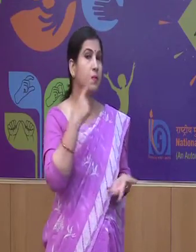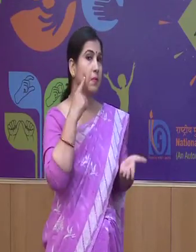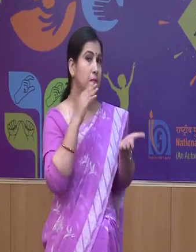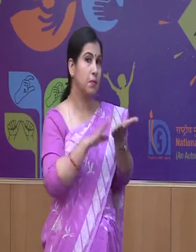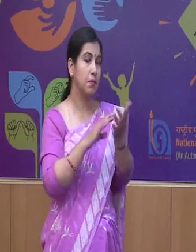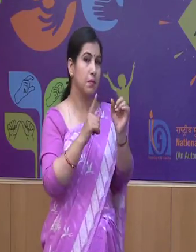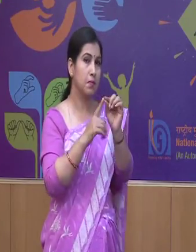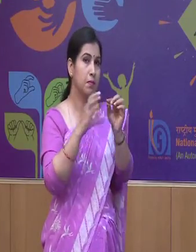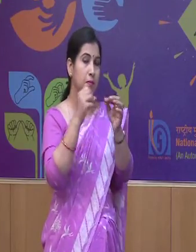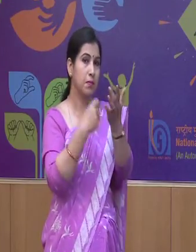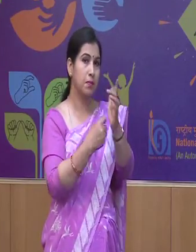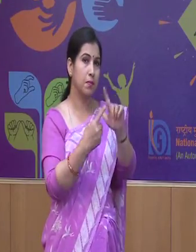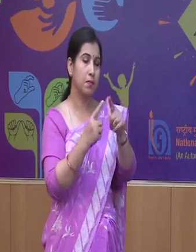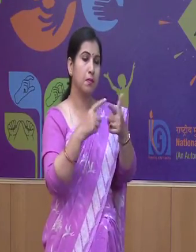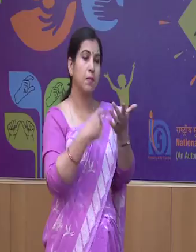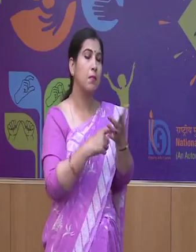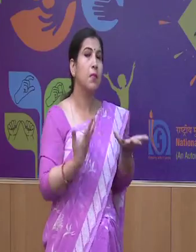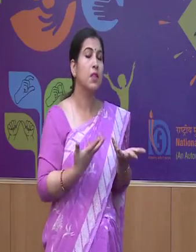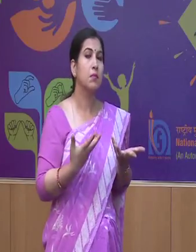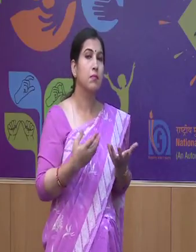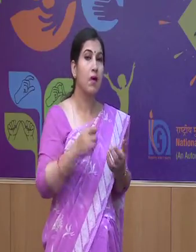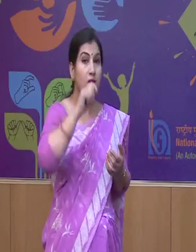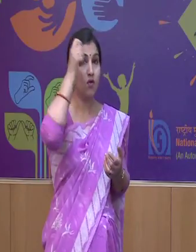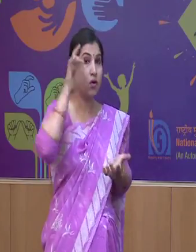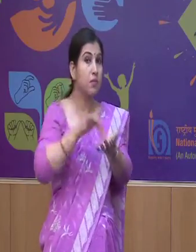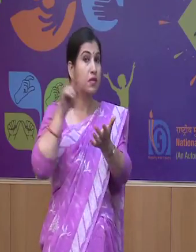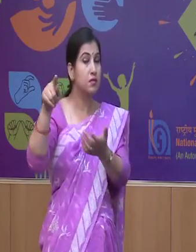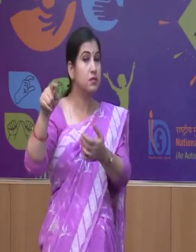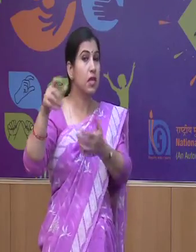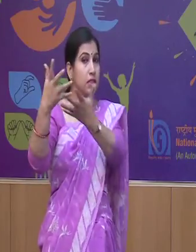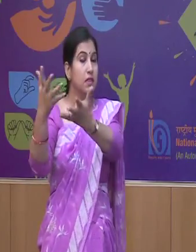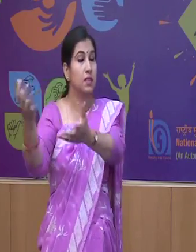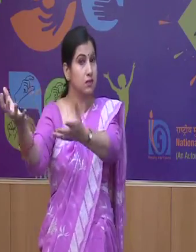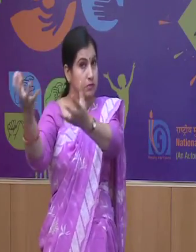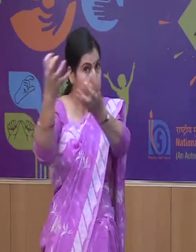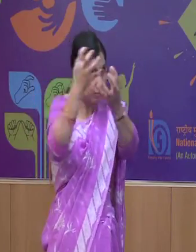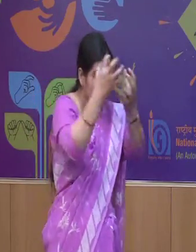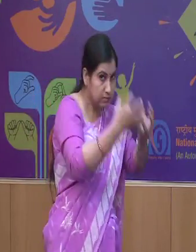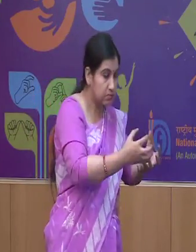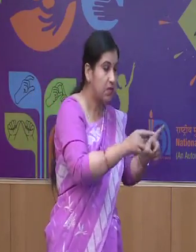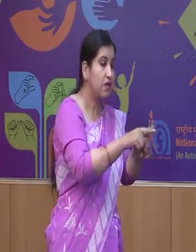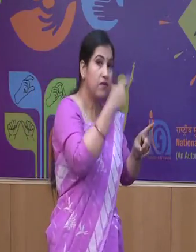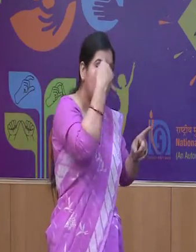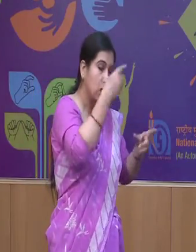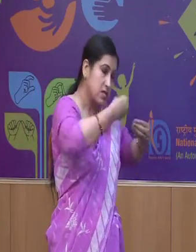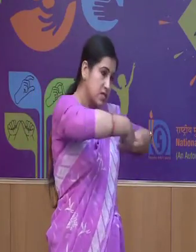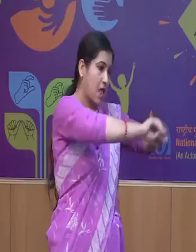Importer means bringing goods from other countries for sale in our